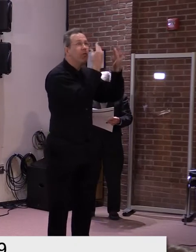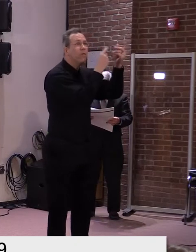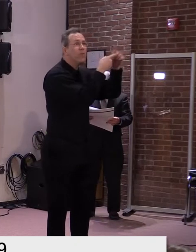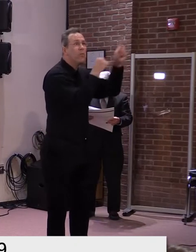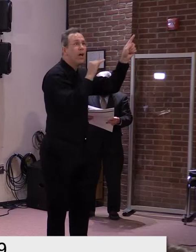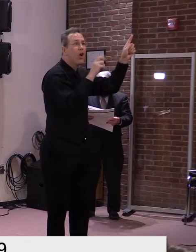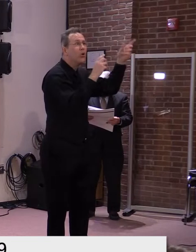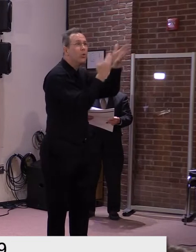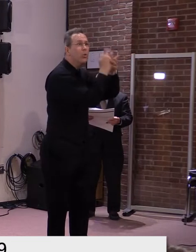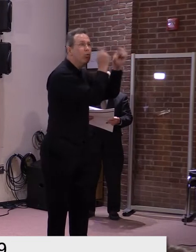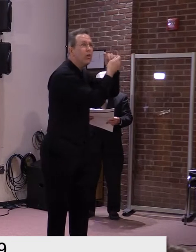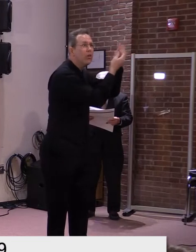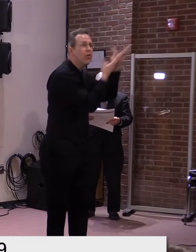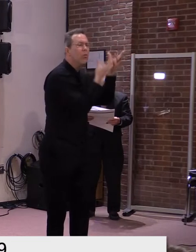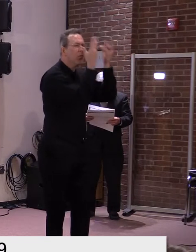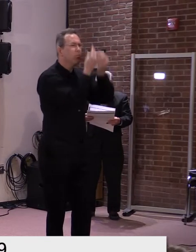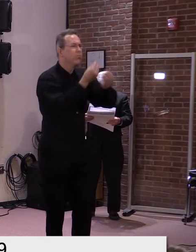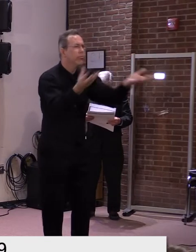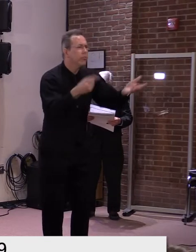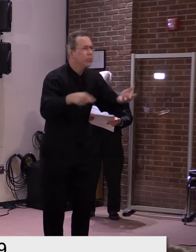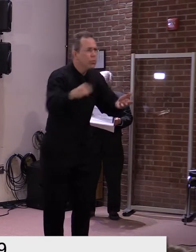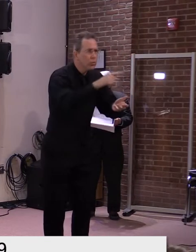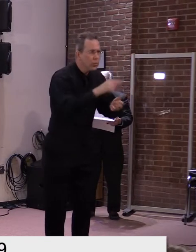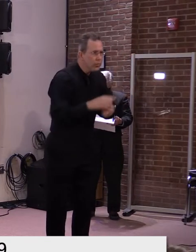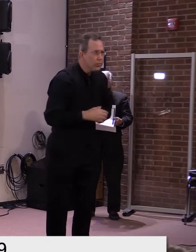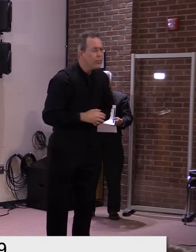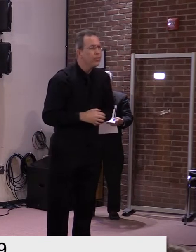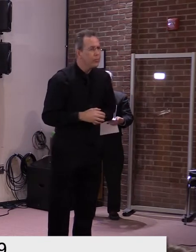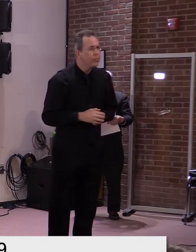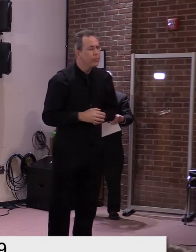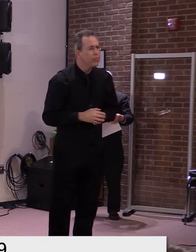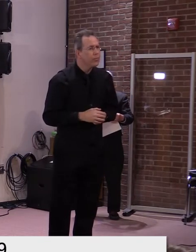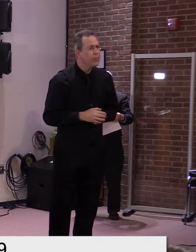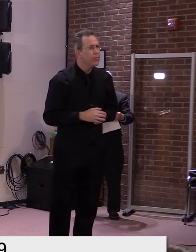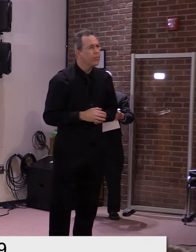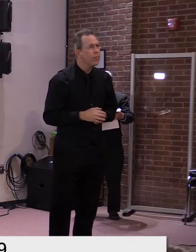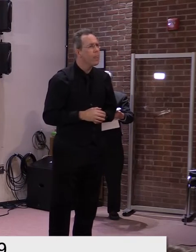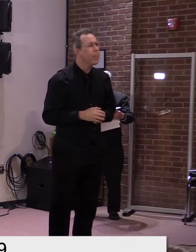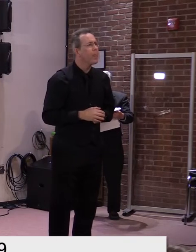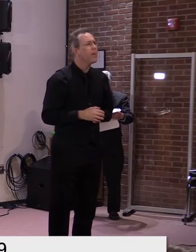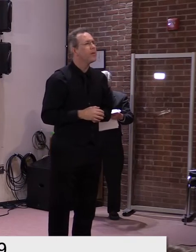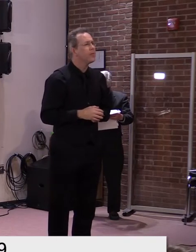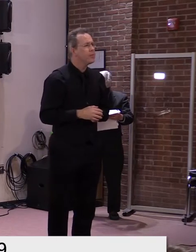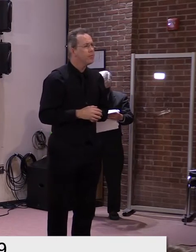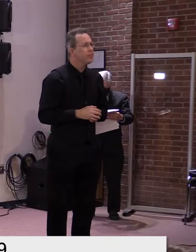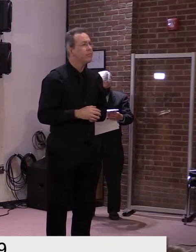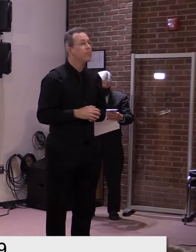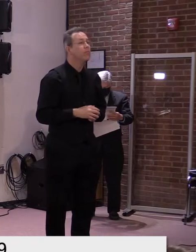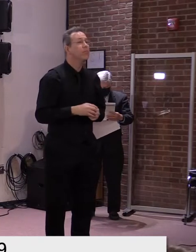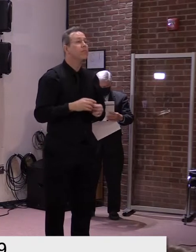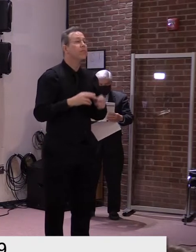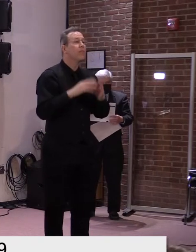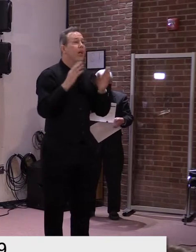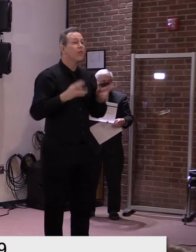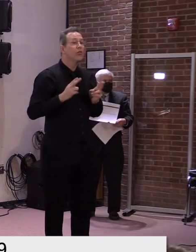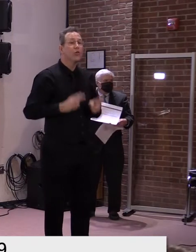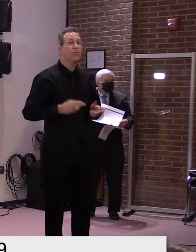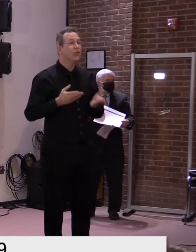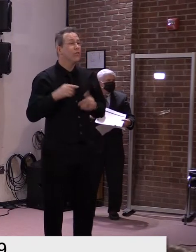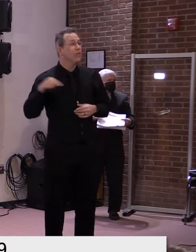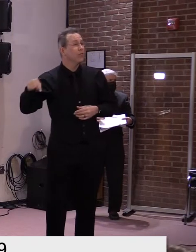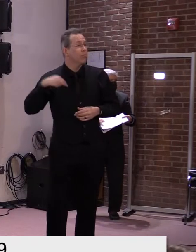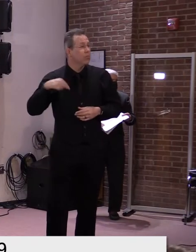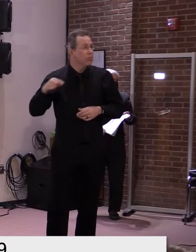frequently. Turning to some highlights in the Housing and Human Services sections of the Act, there's additional